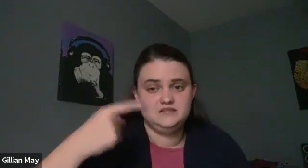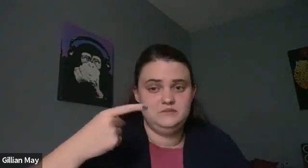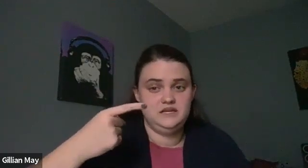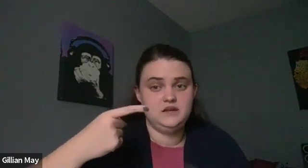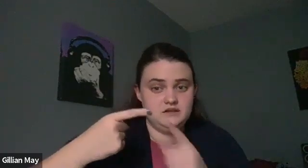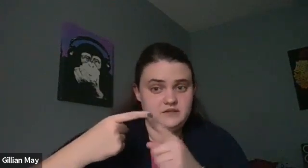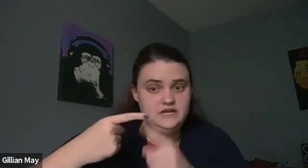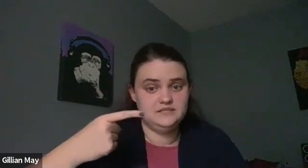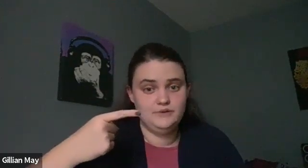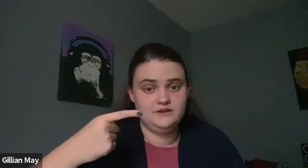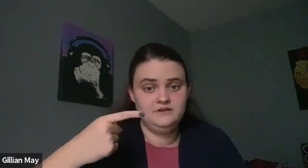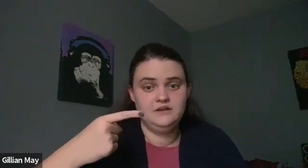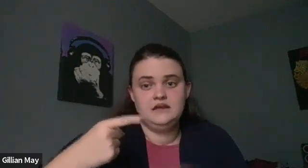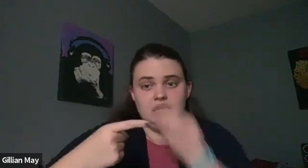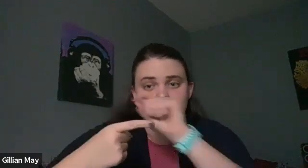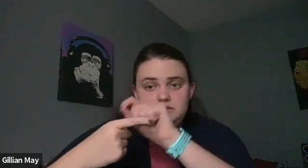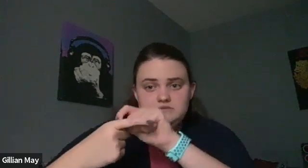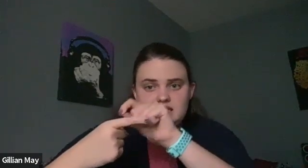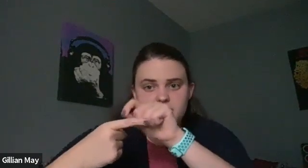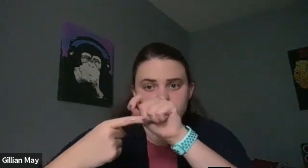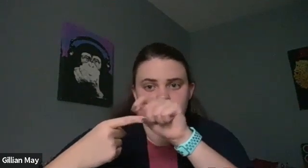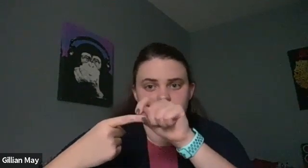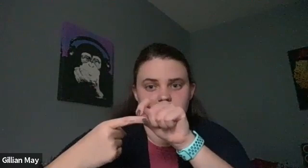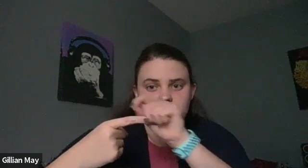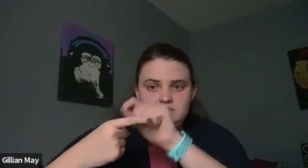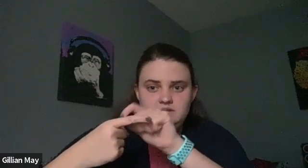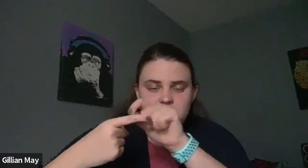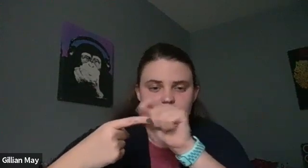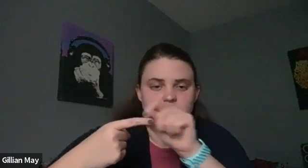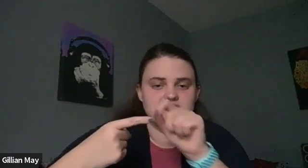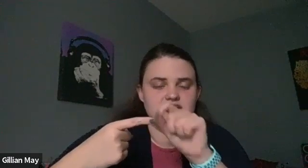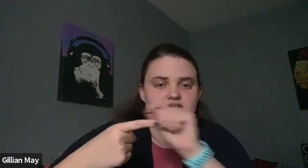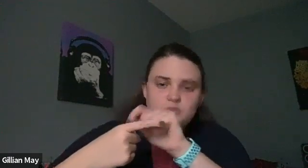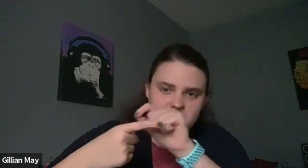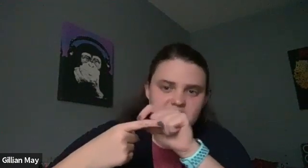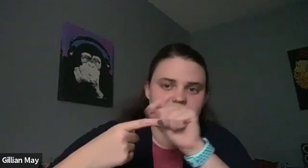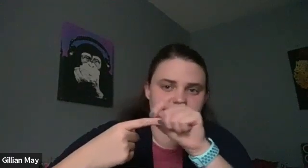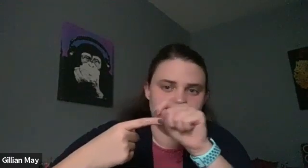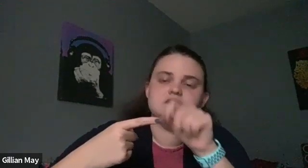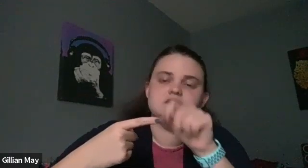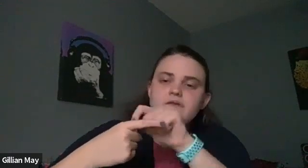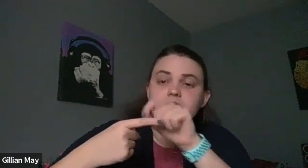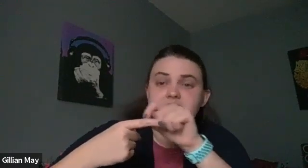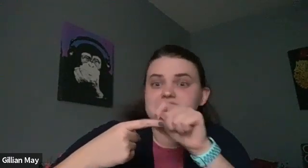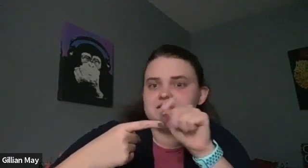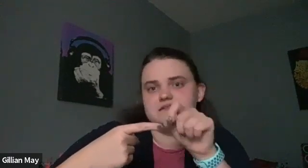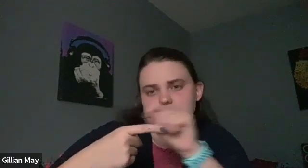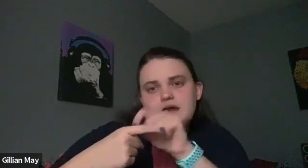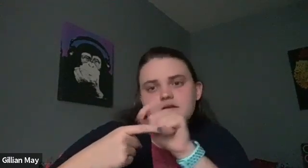be non-dominant hands pointer, and you tap. It's almost like the little beans, the little peas inside,